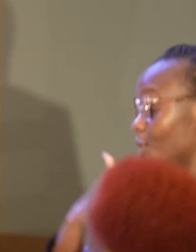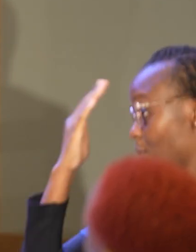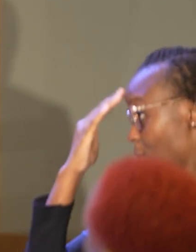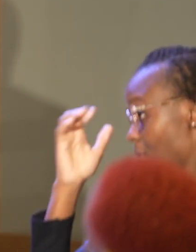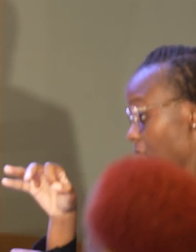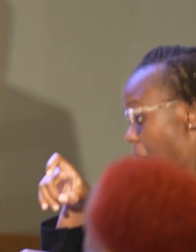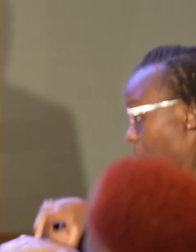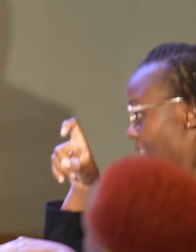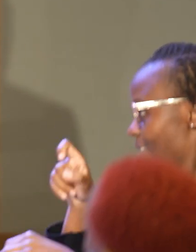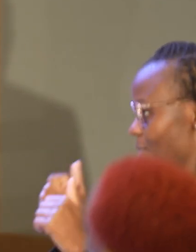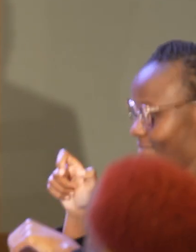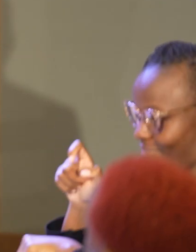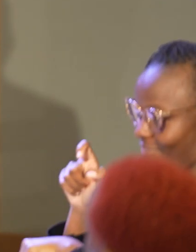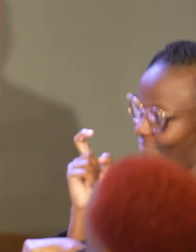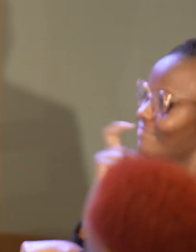not sting,